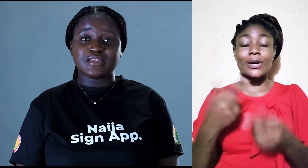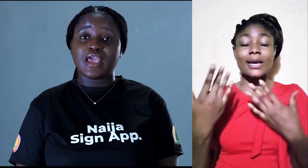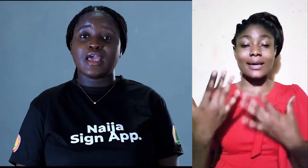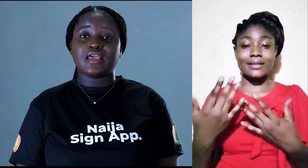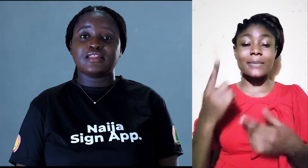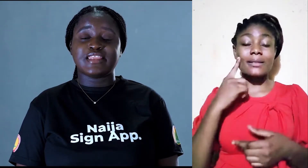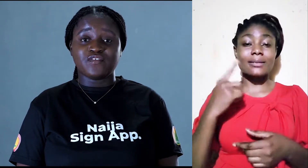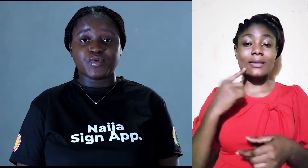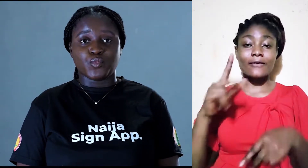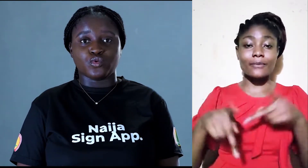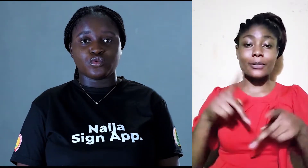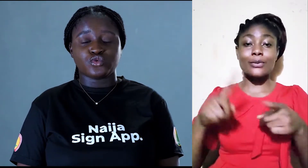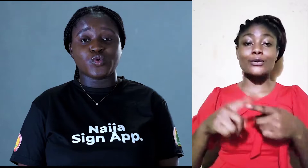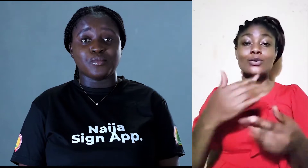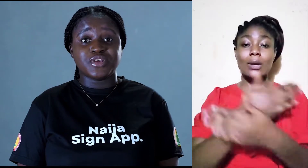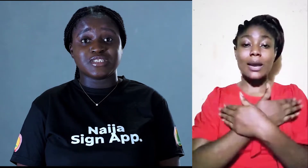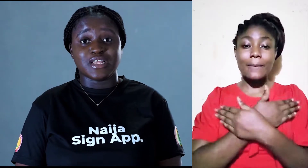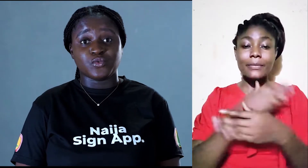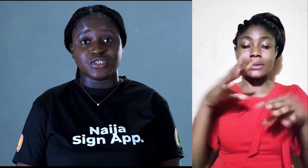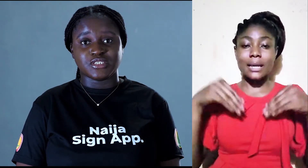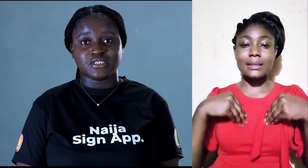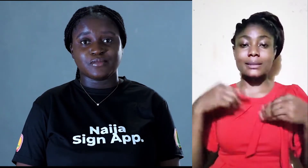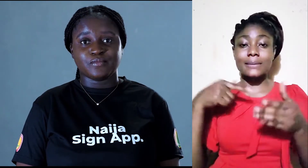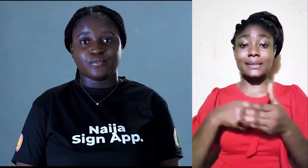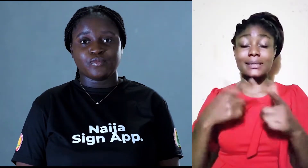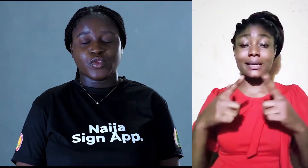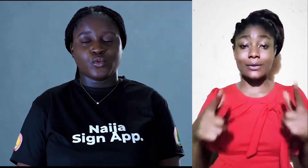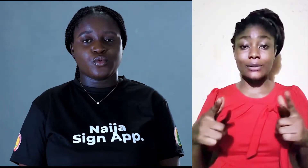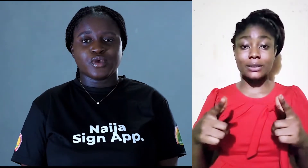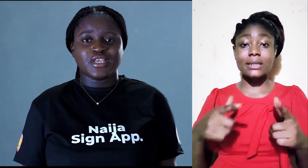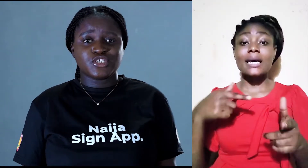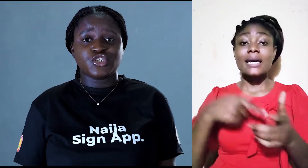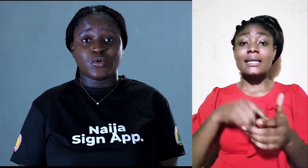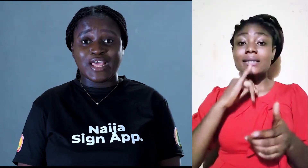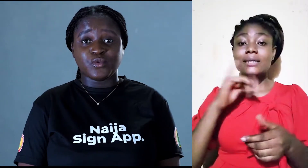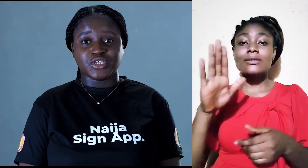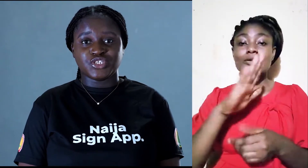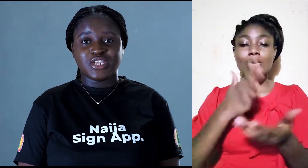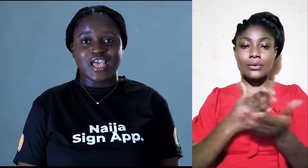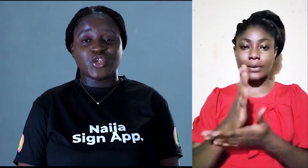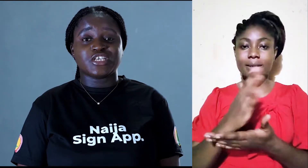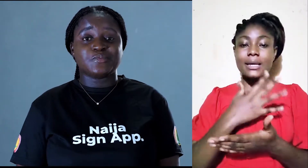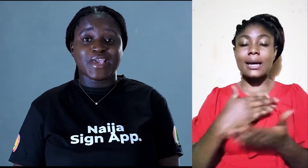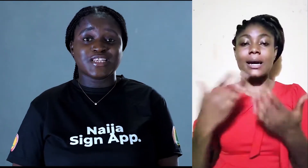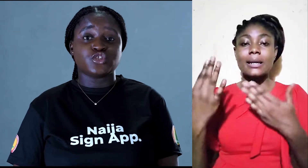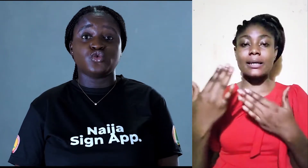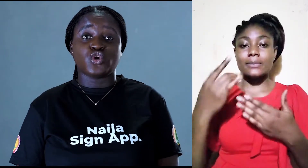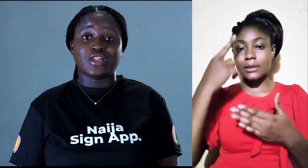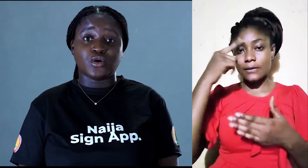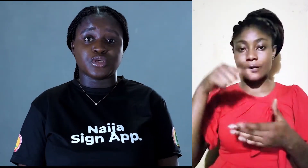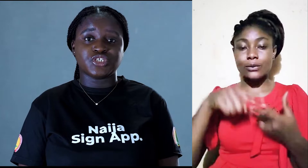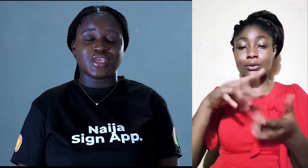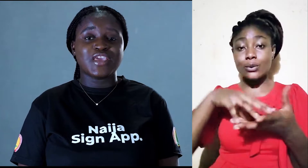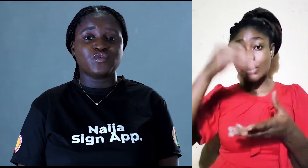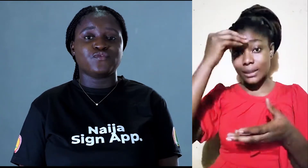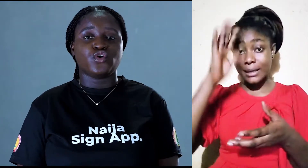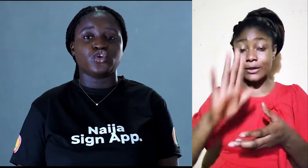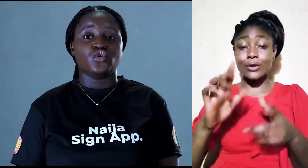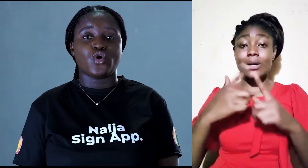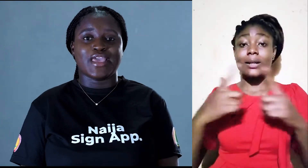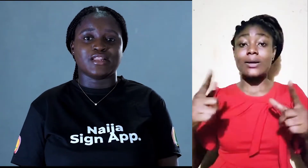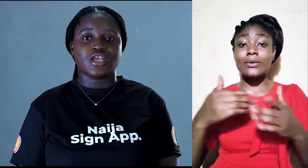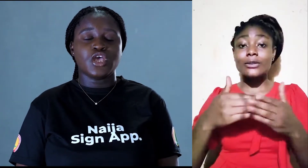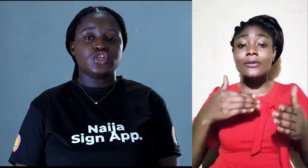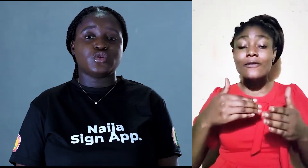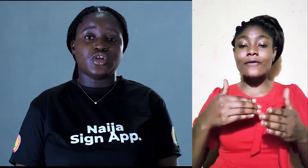expect deaf people to embrace languages. It is your language, and you're expected to know your language even before